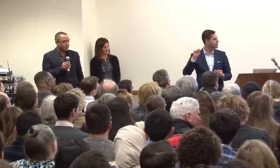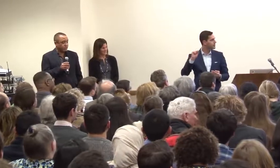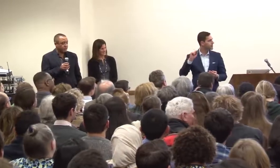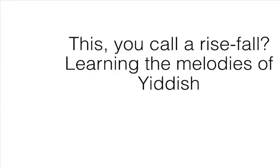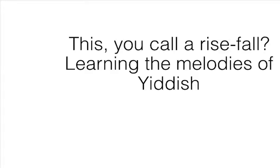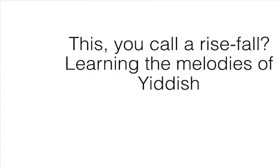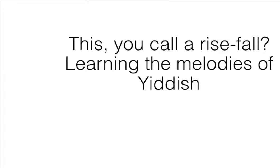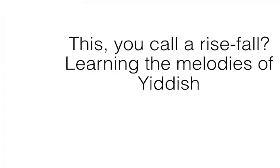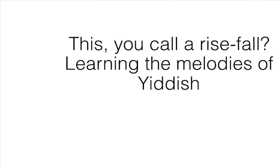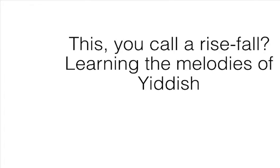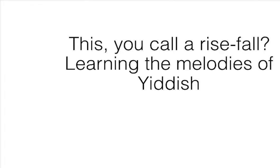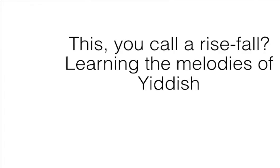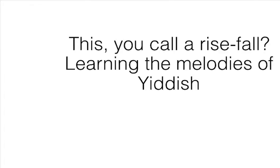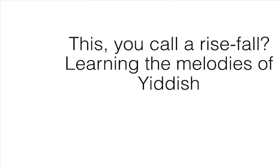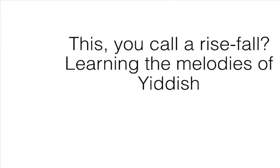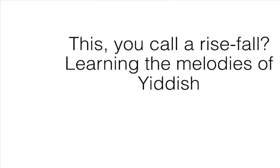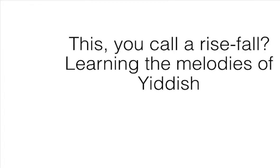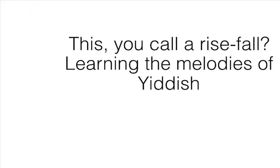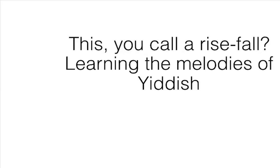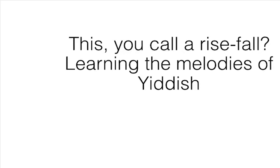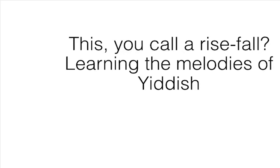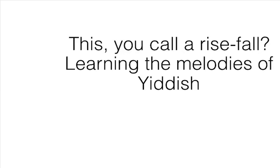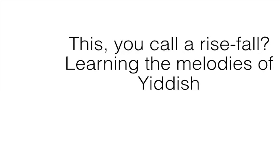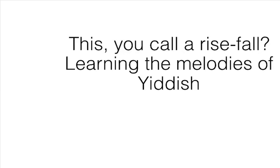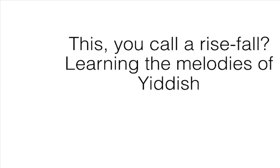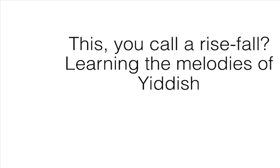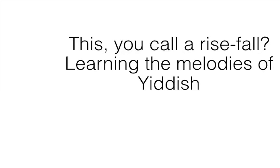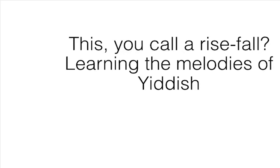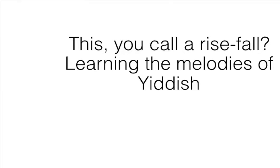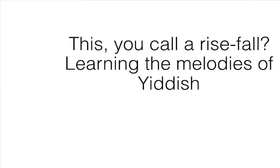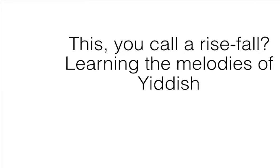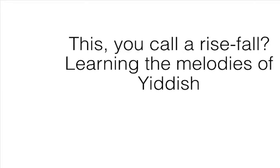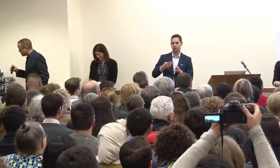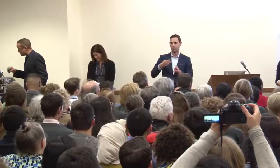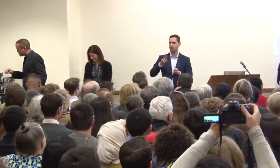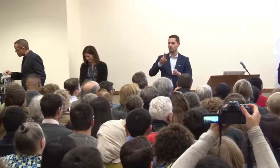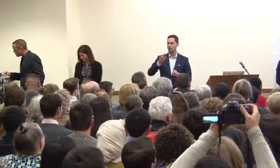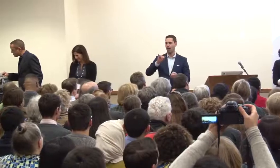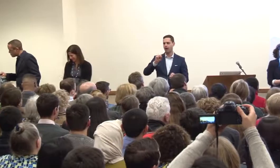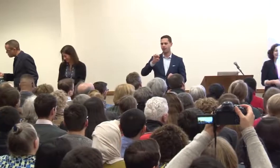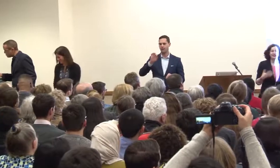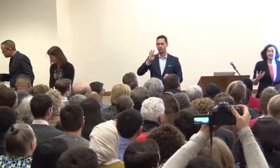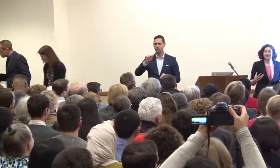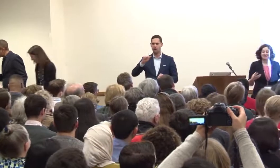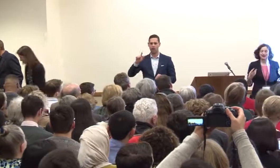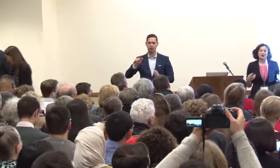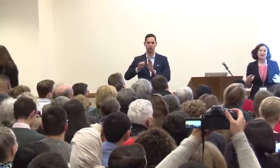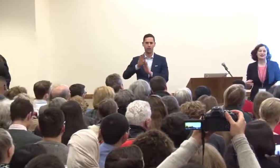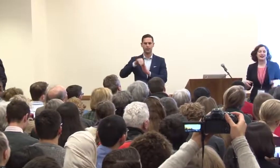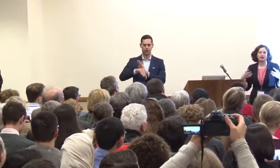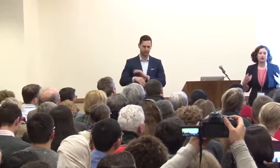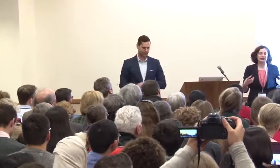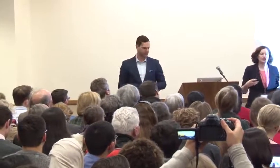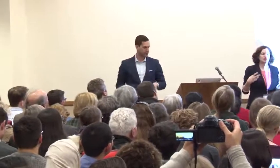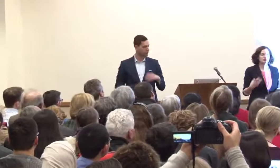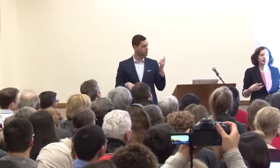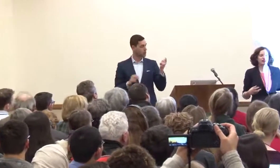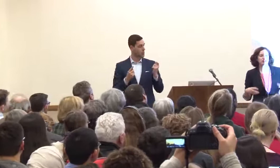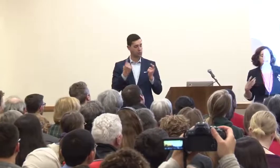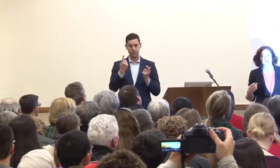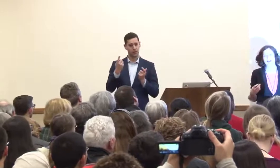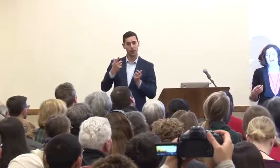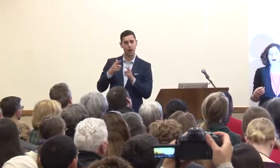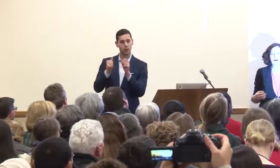title is This You Call a Rise Fall. Rachel, it's yours. All right. So one thing linguists know is that learning a